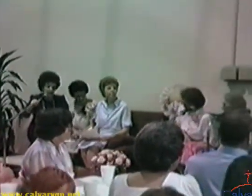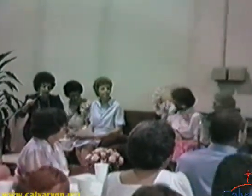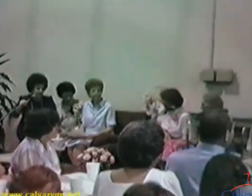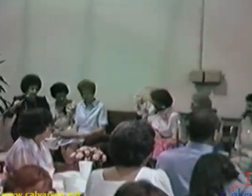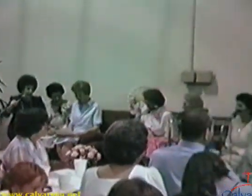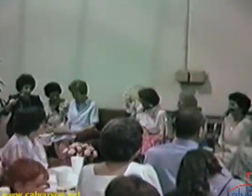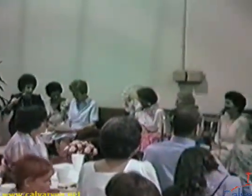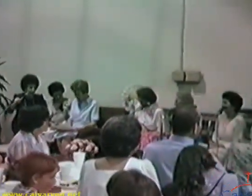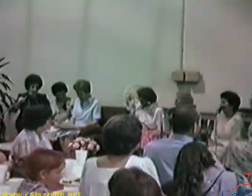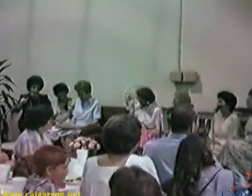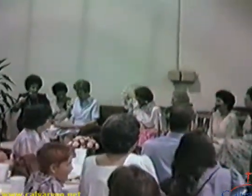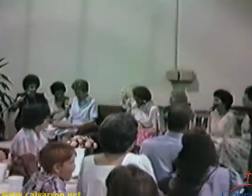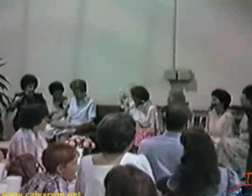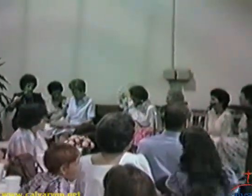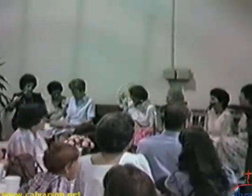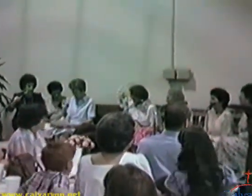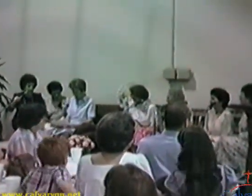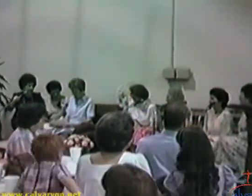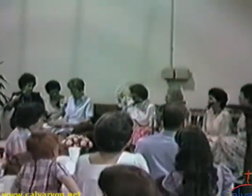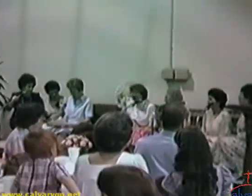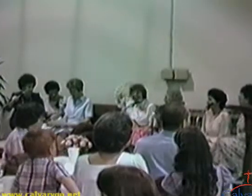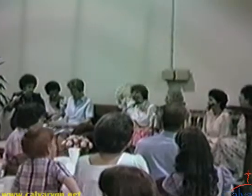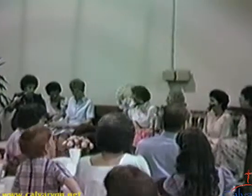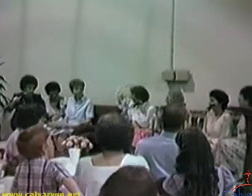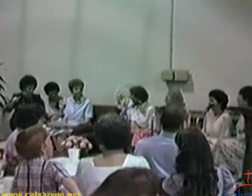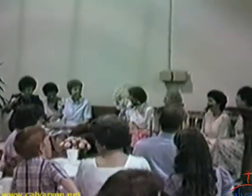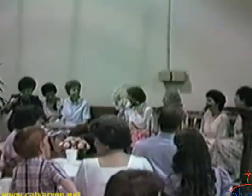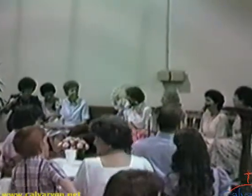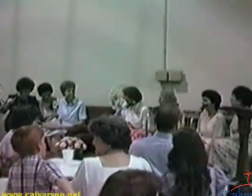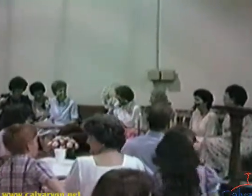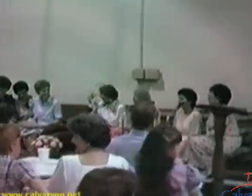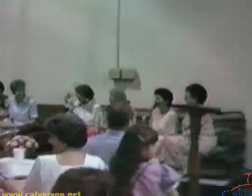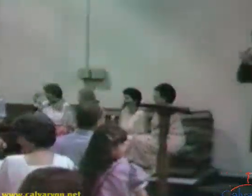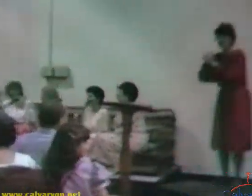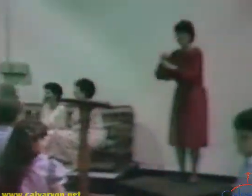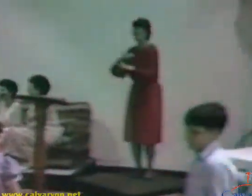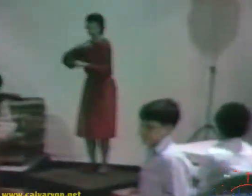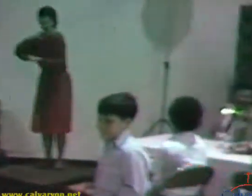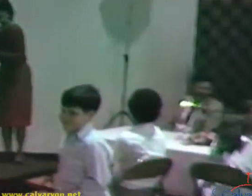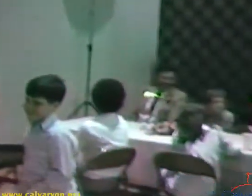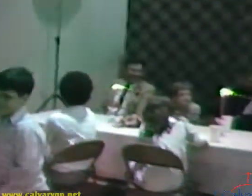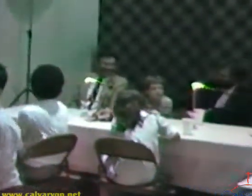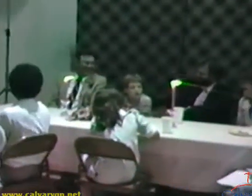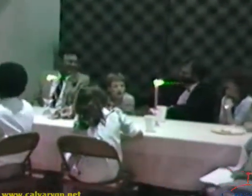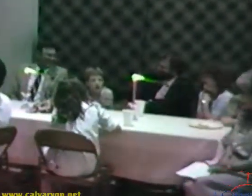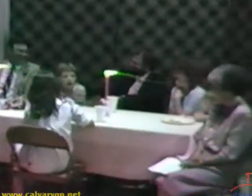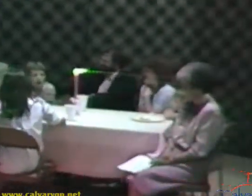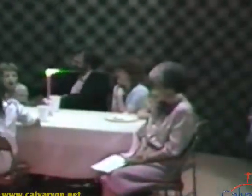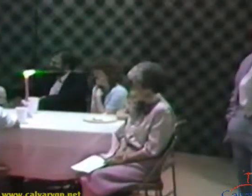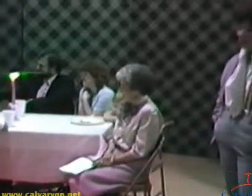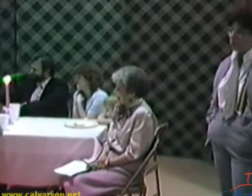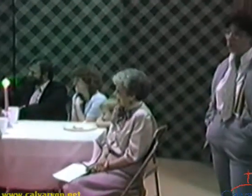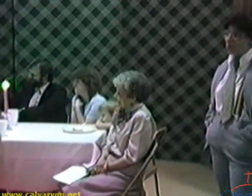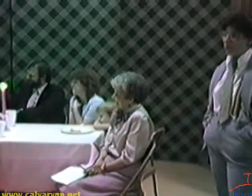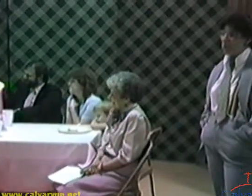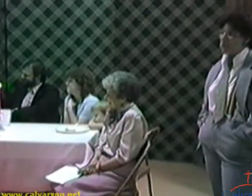she looks like a rabbit or a frog or something. I can't tell what it is. I don't know how Walter Pitt